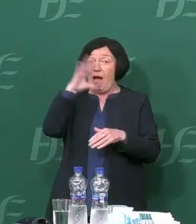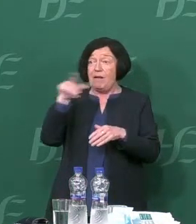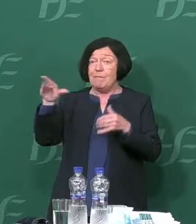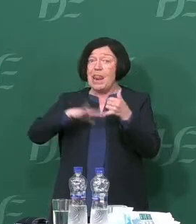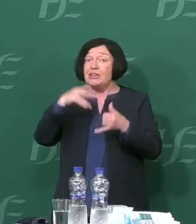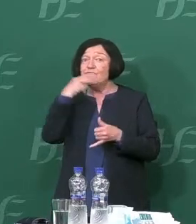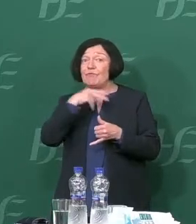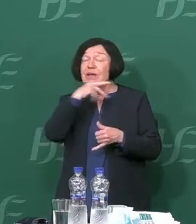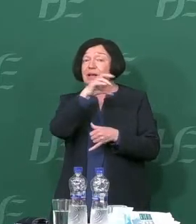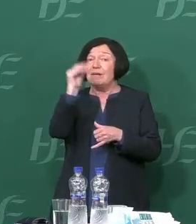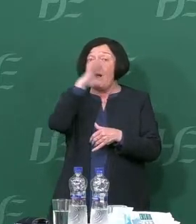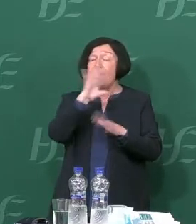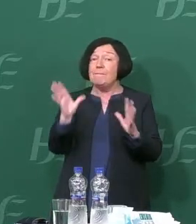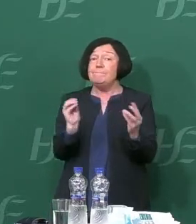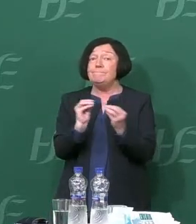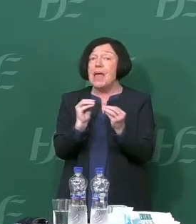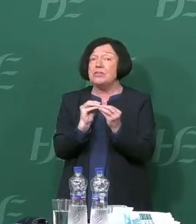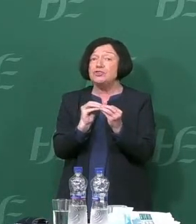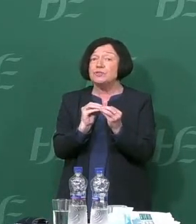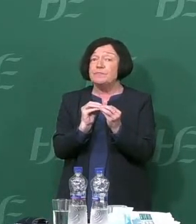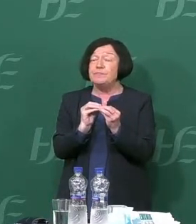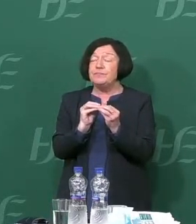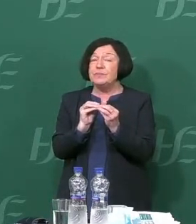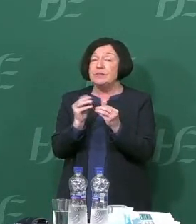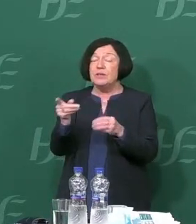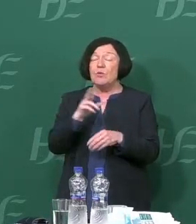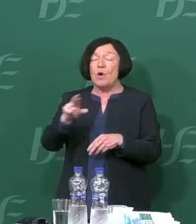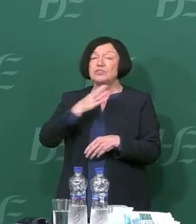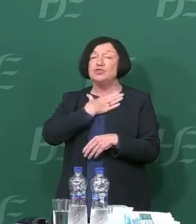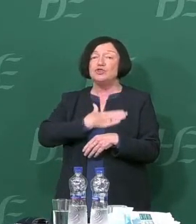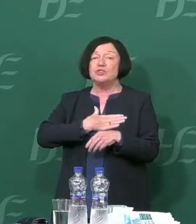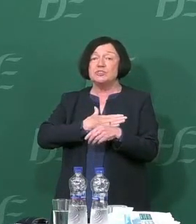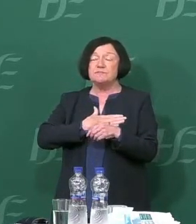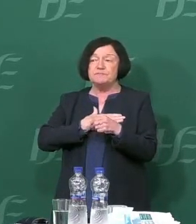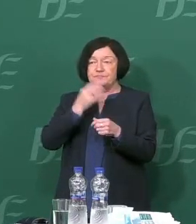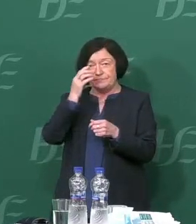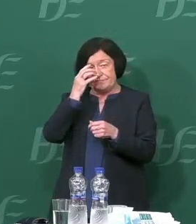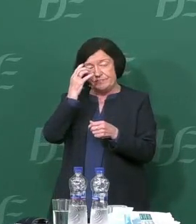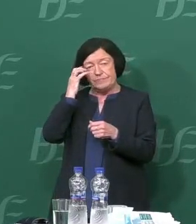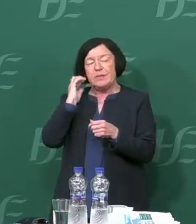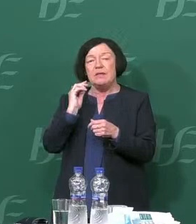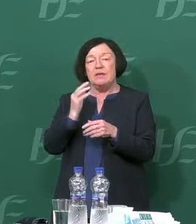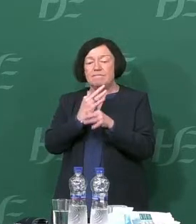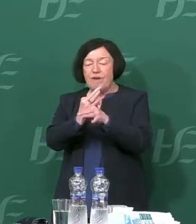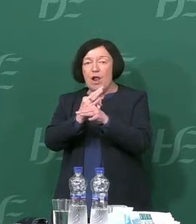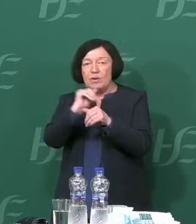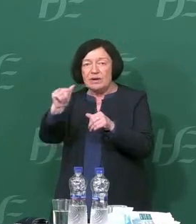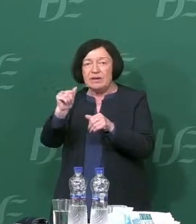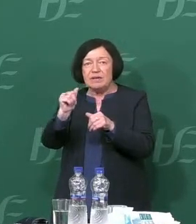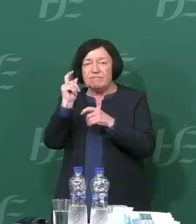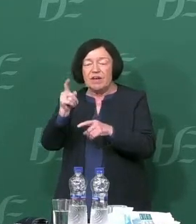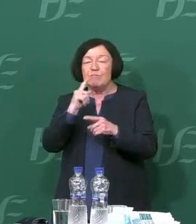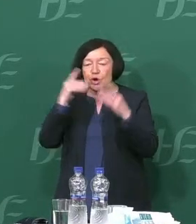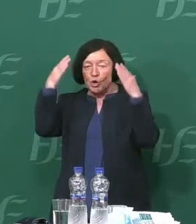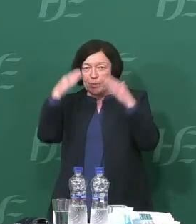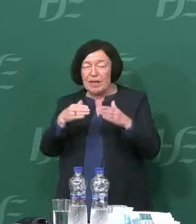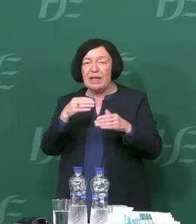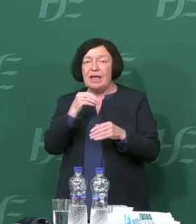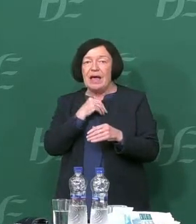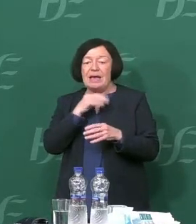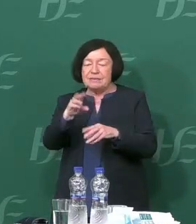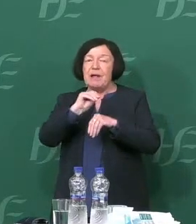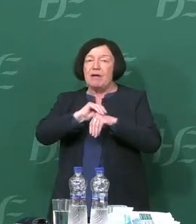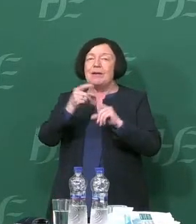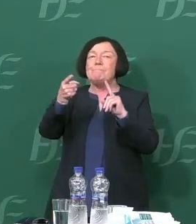and as Colin has said, it was not just seeking their compliance, it was seeking commitment and to embrace it in a